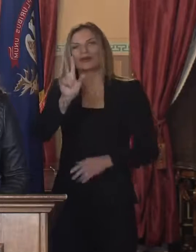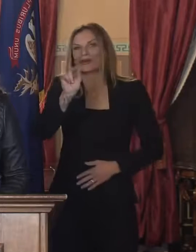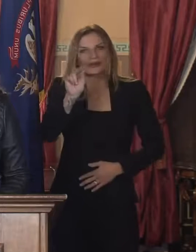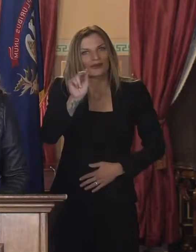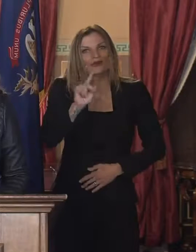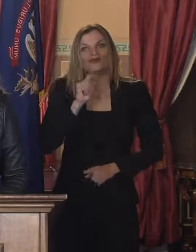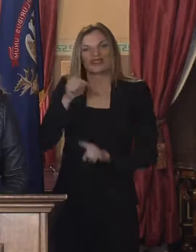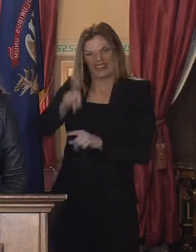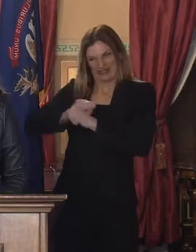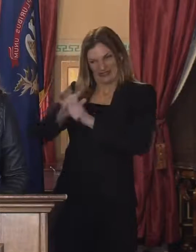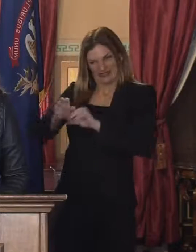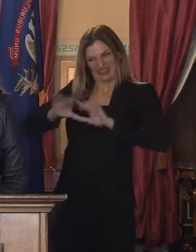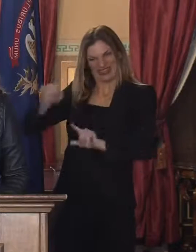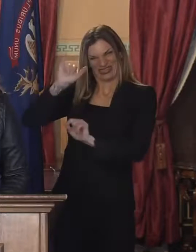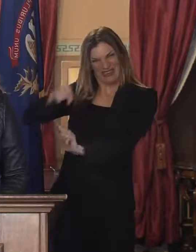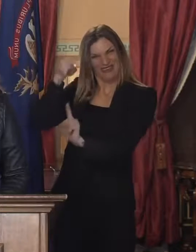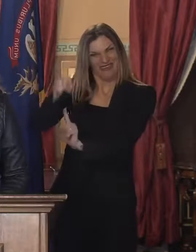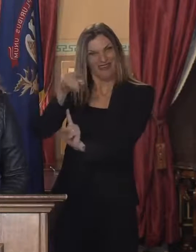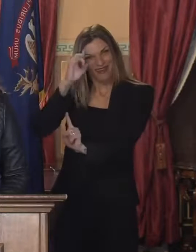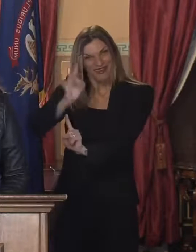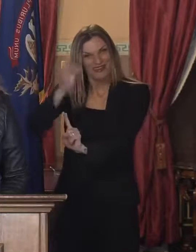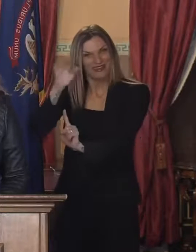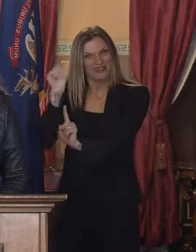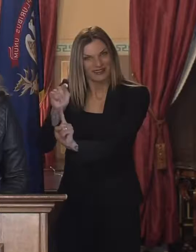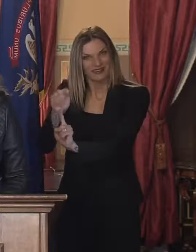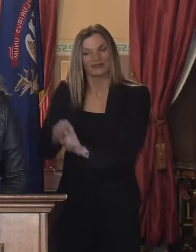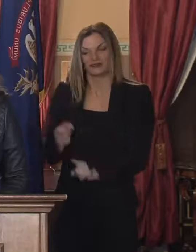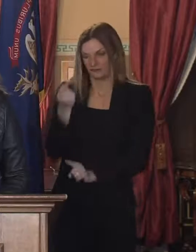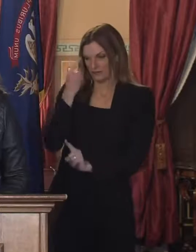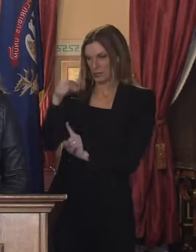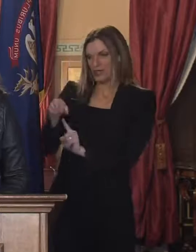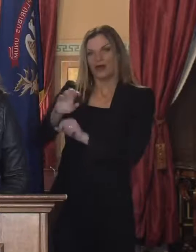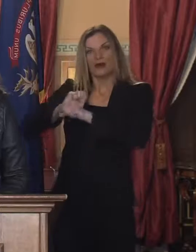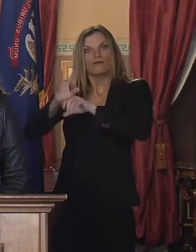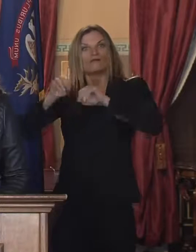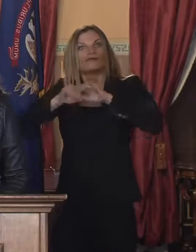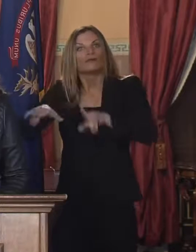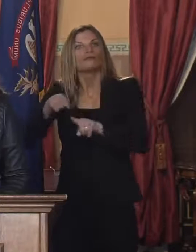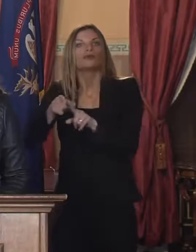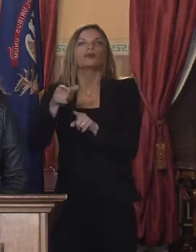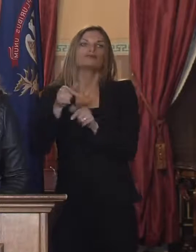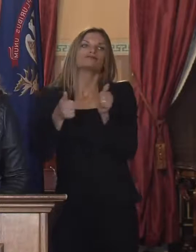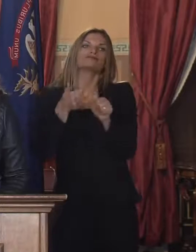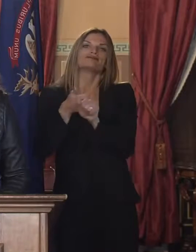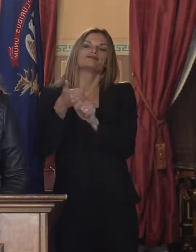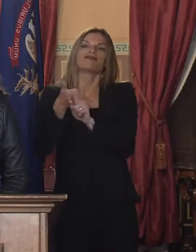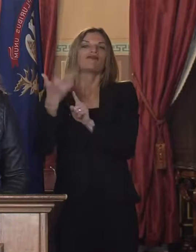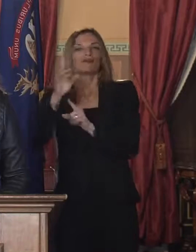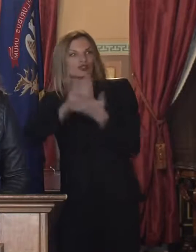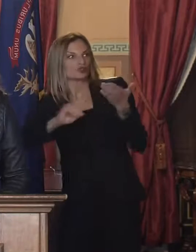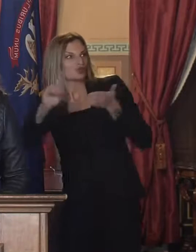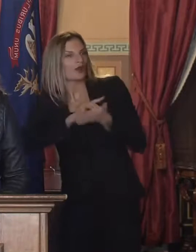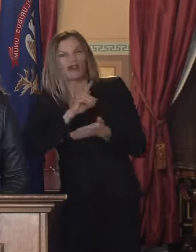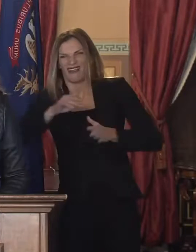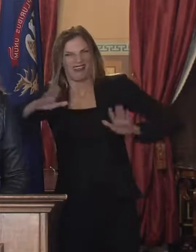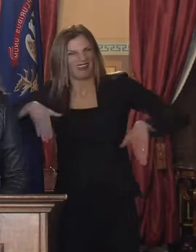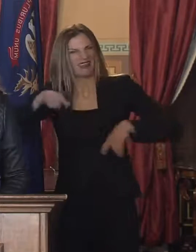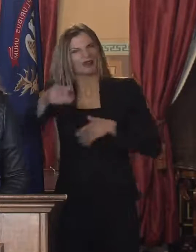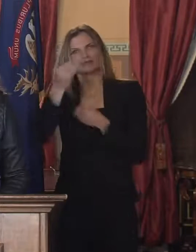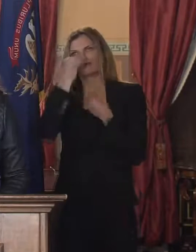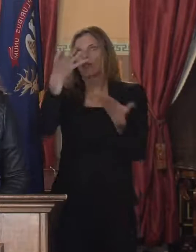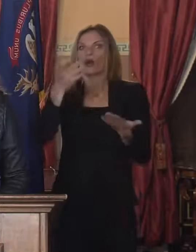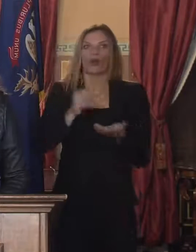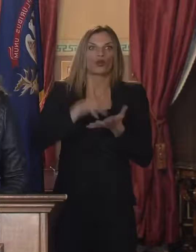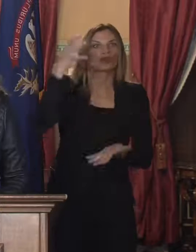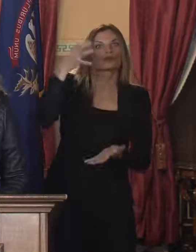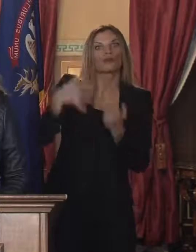this enemy is relentless. It doesn't care if you're a Republican or a Democrat, young or old, rich or poor.